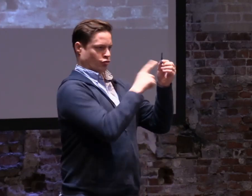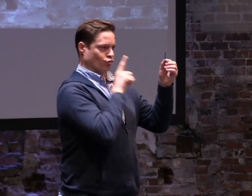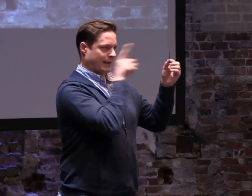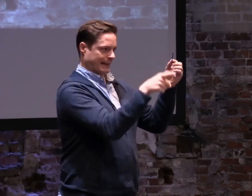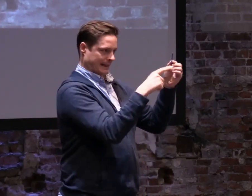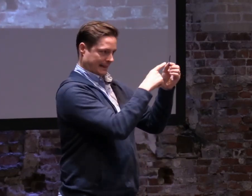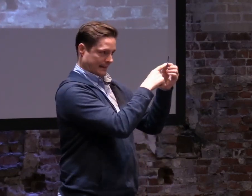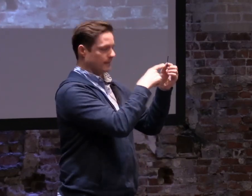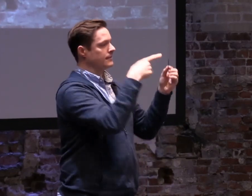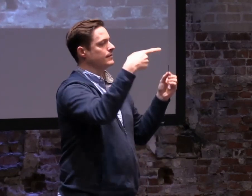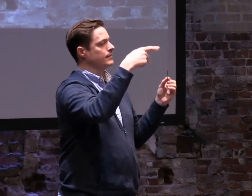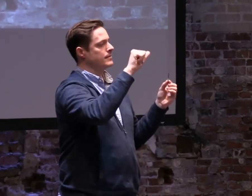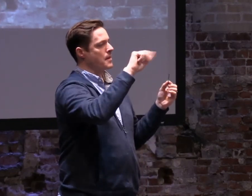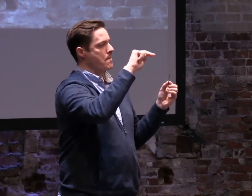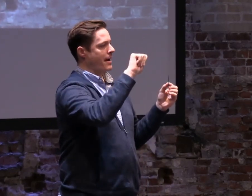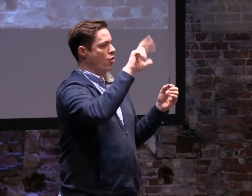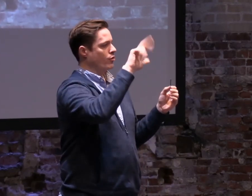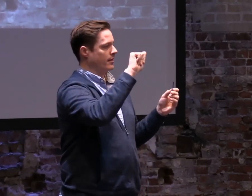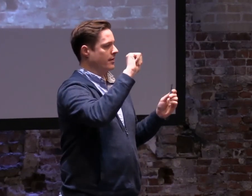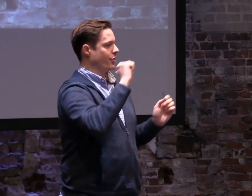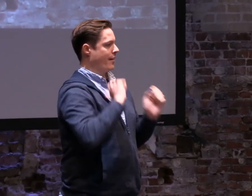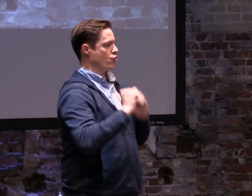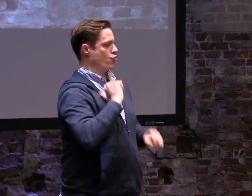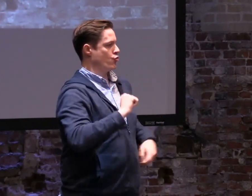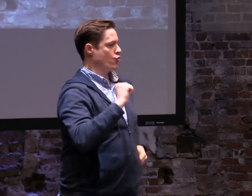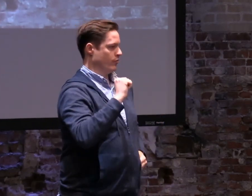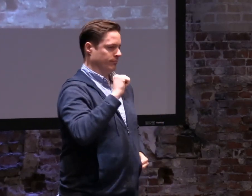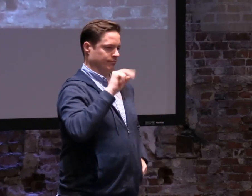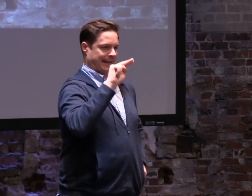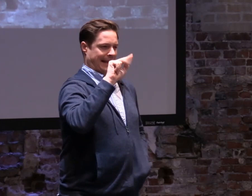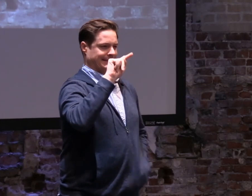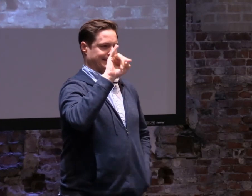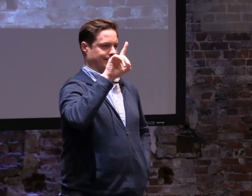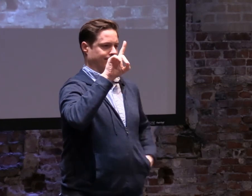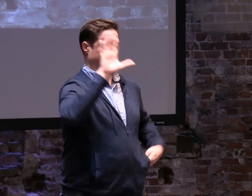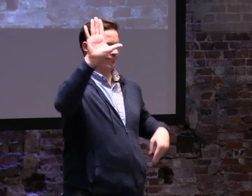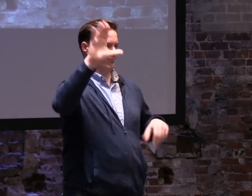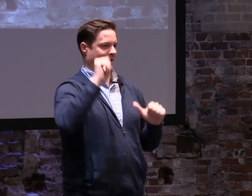is this. I wish this was real. It's